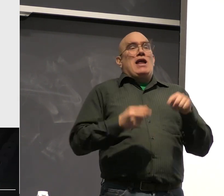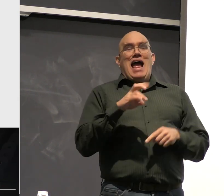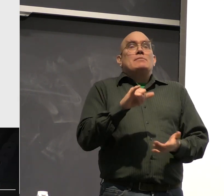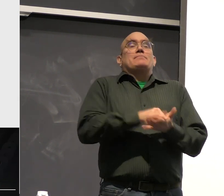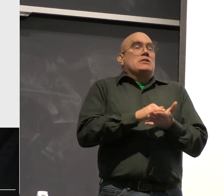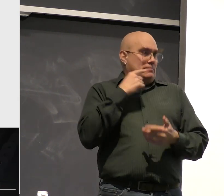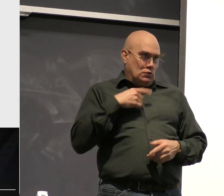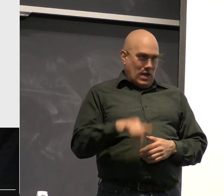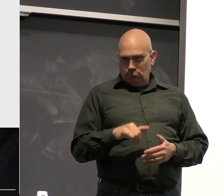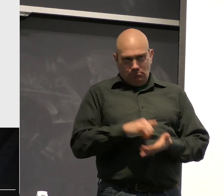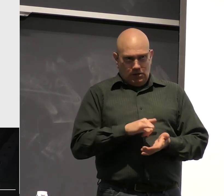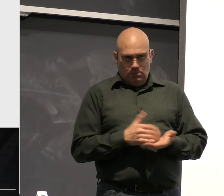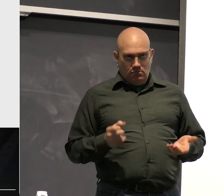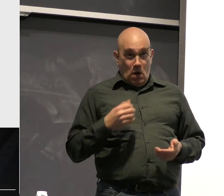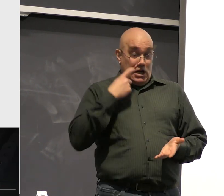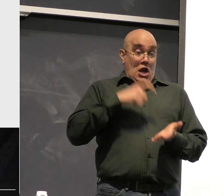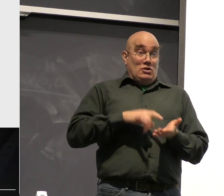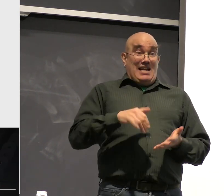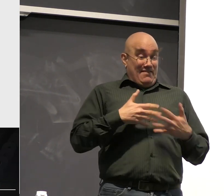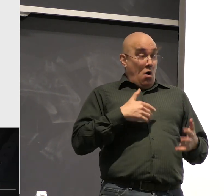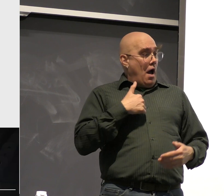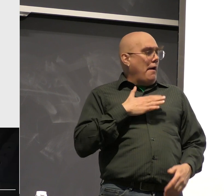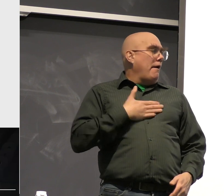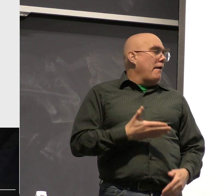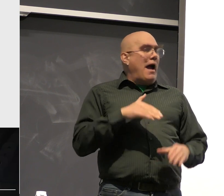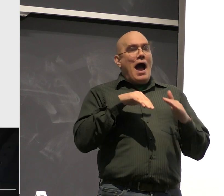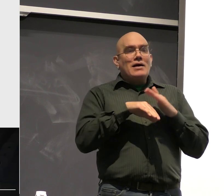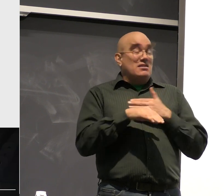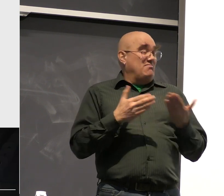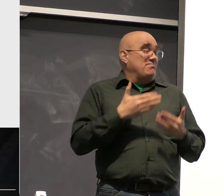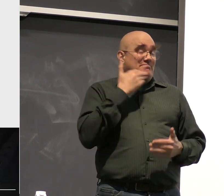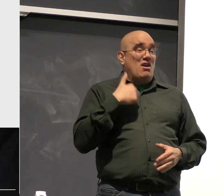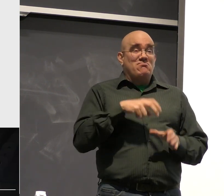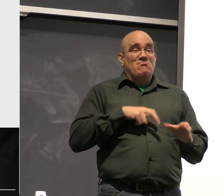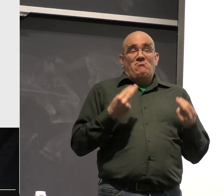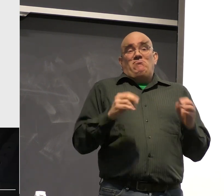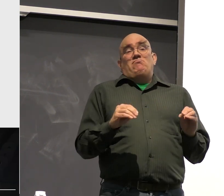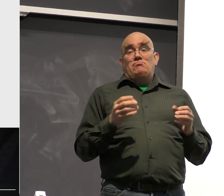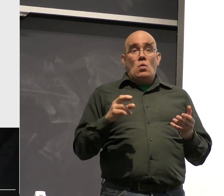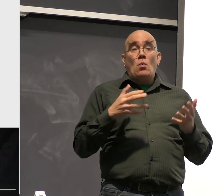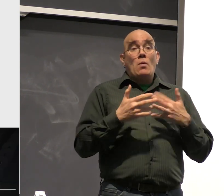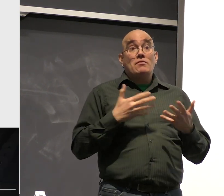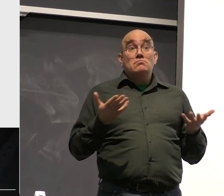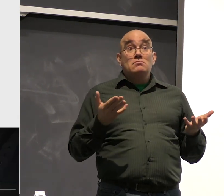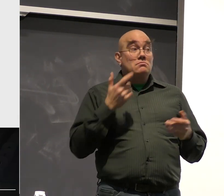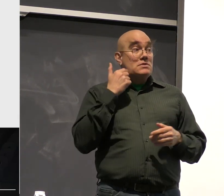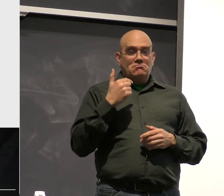justice because I couldn't. It was physically impossible for me to. I recognize that. Even though I was willing to provide the access, I just could have